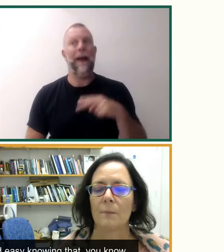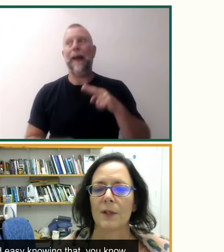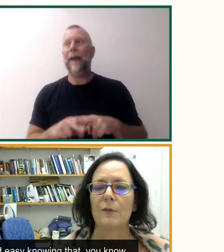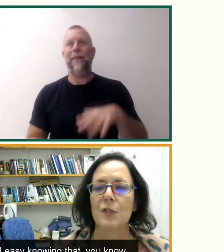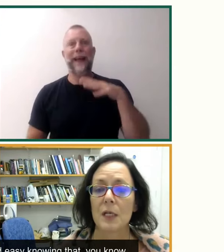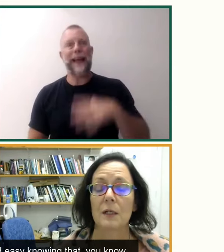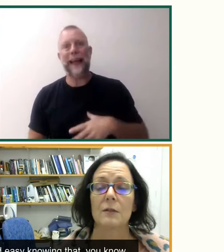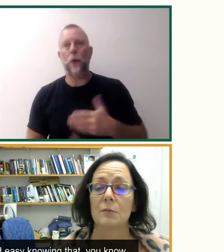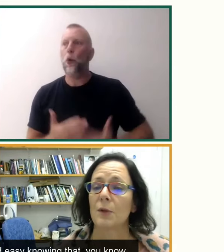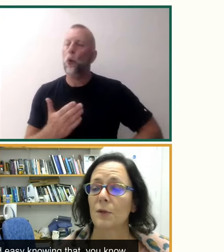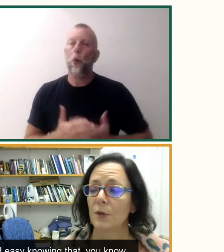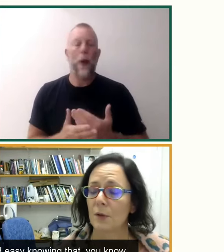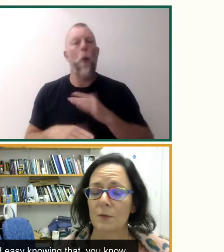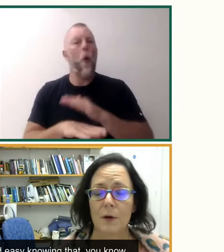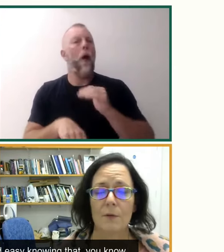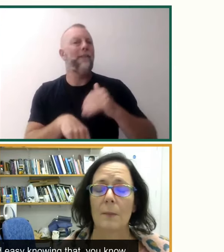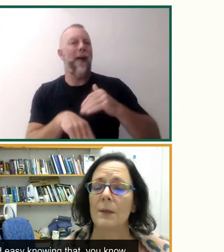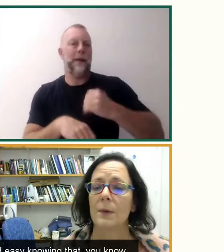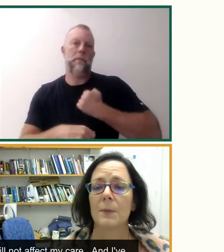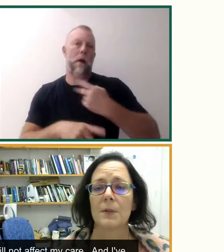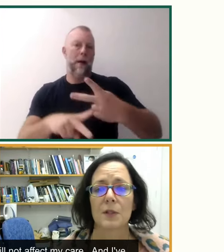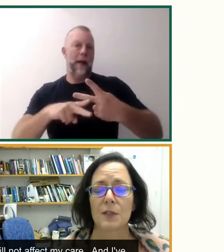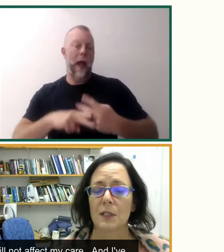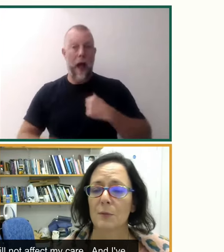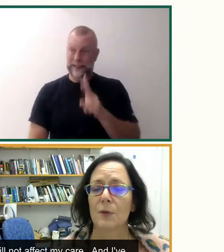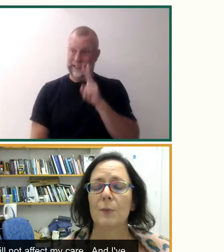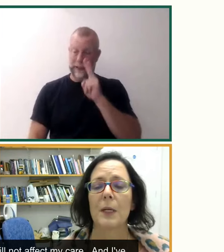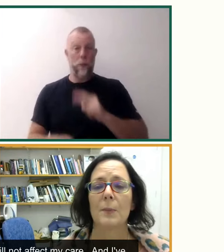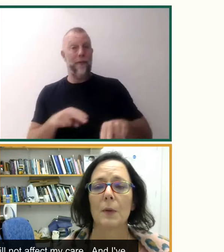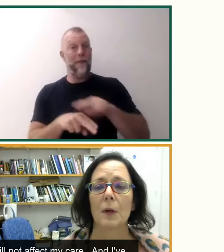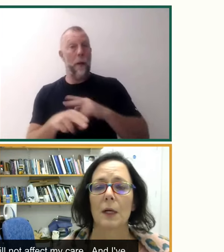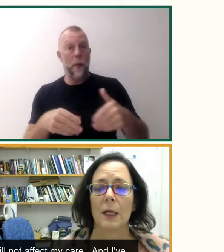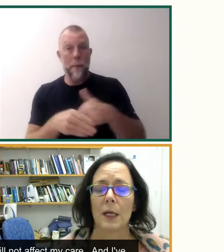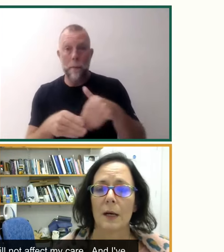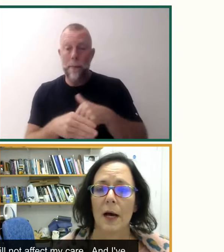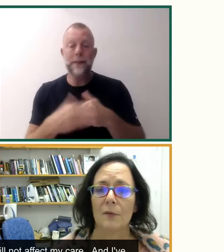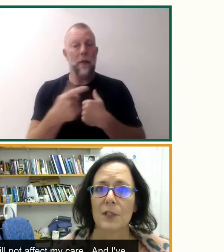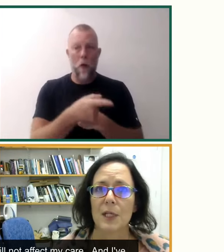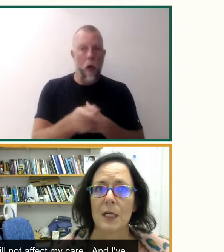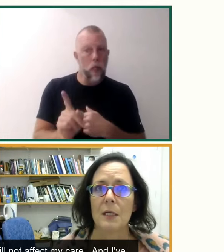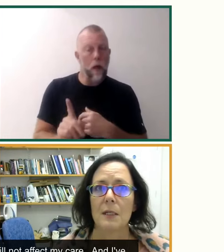my care. And I've seen it with, you know, family members. I've seen it with other people.